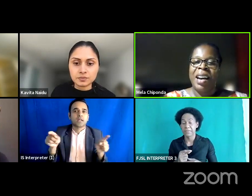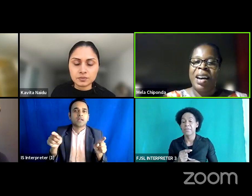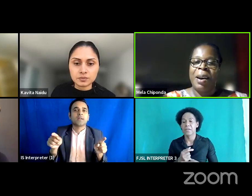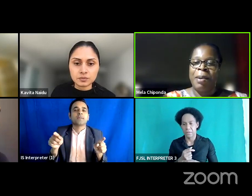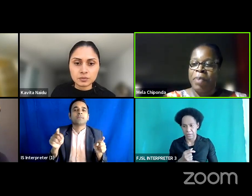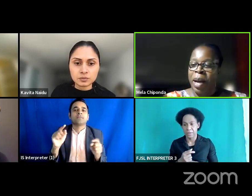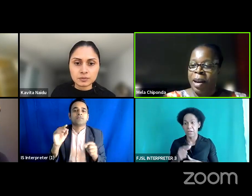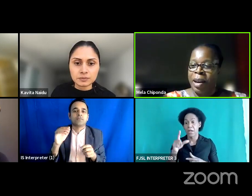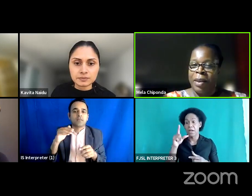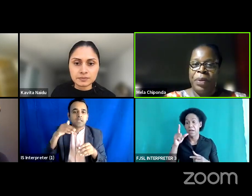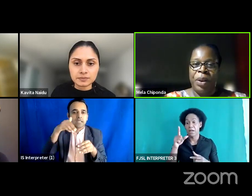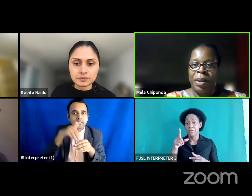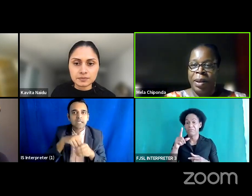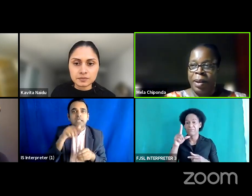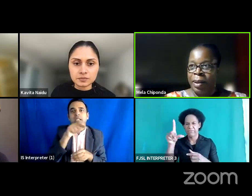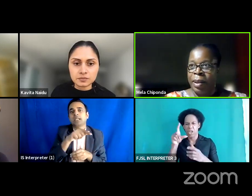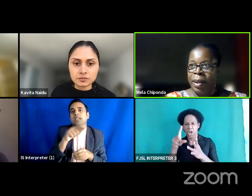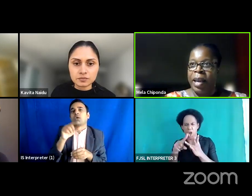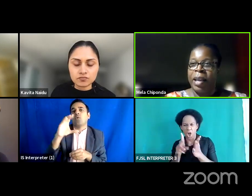resisting